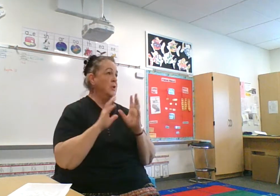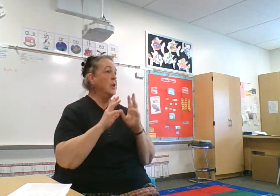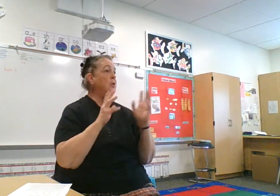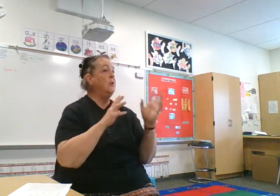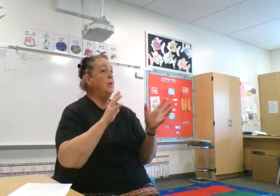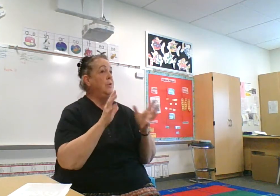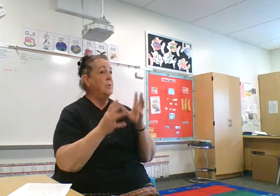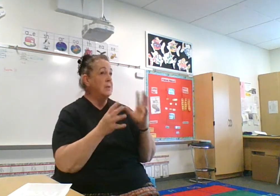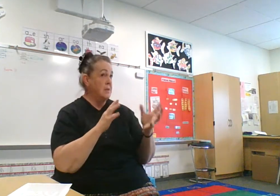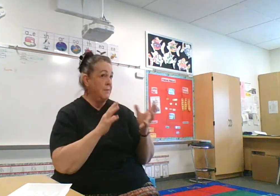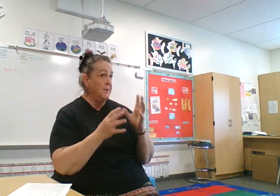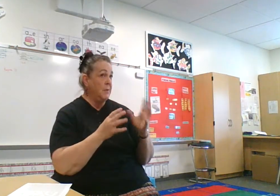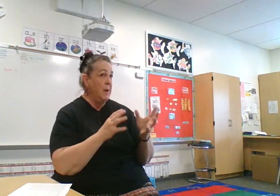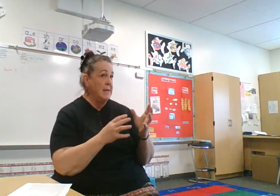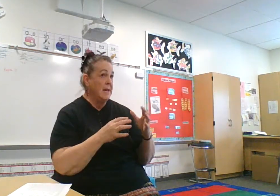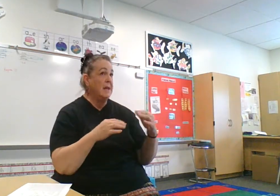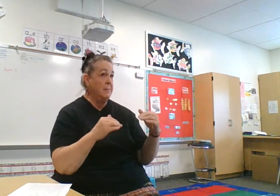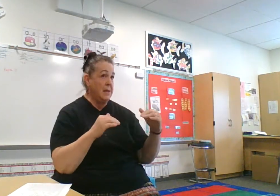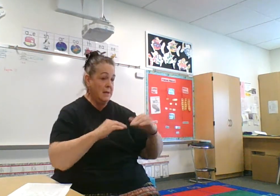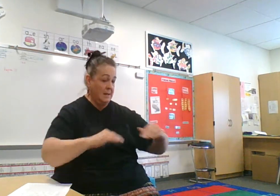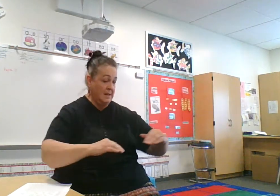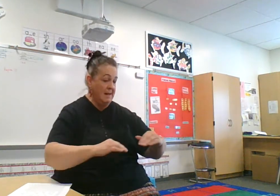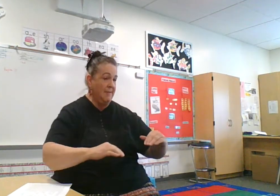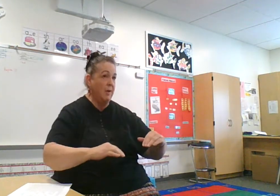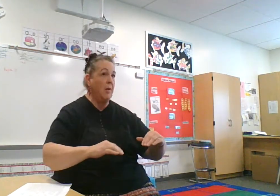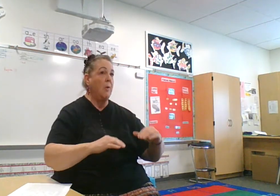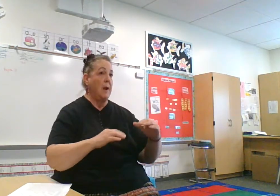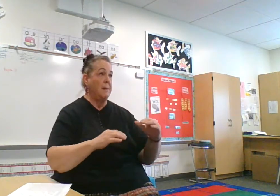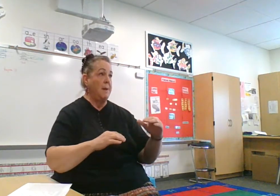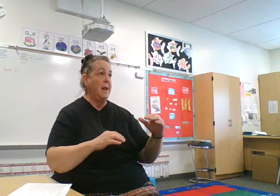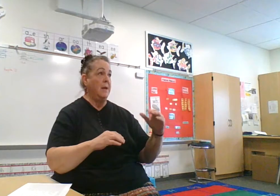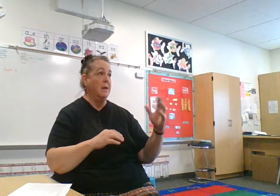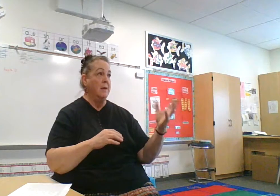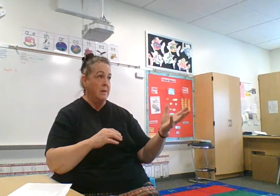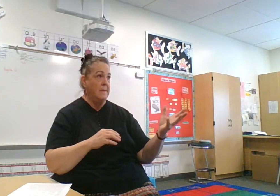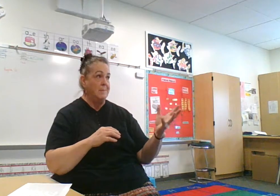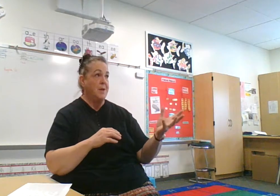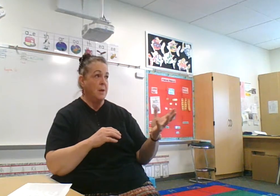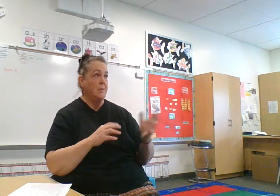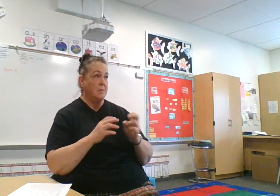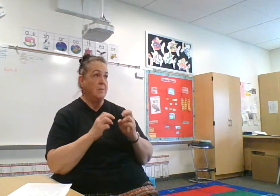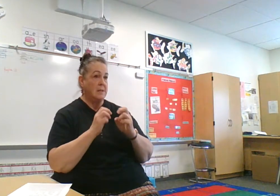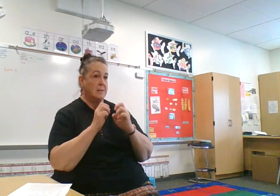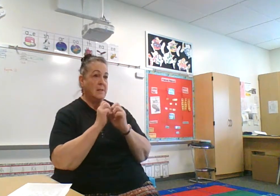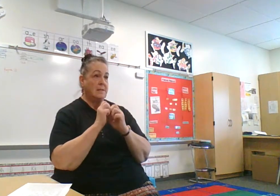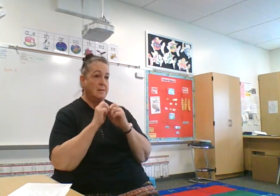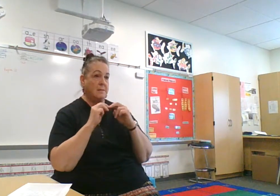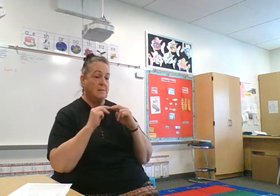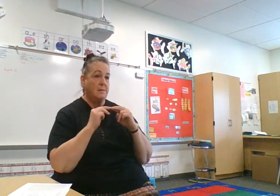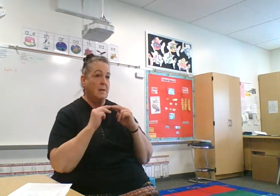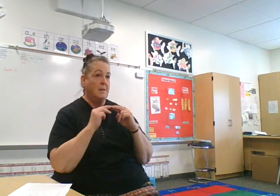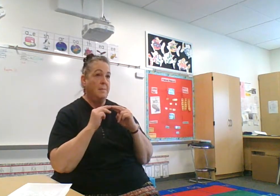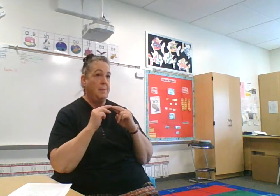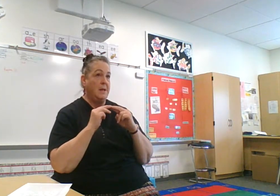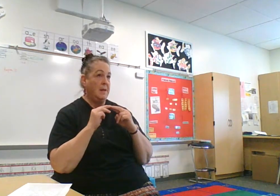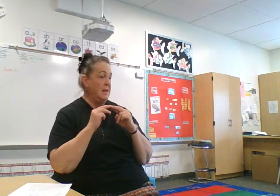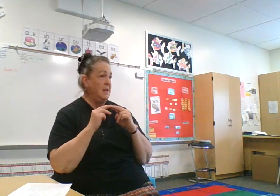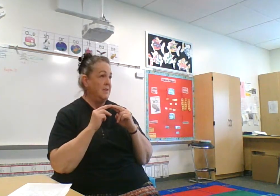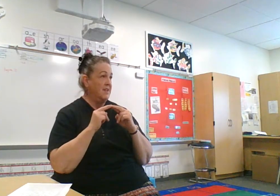you use it several different ways. It can mean level, or it can mean, let's be even and